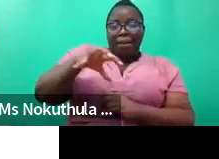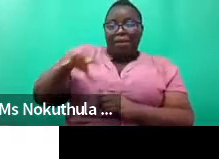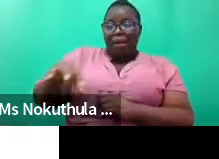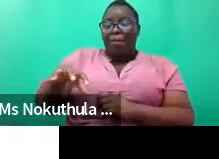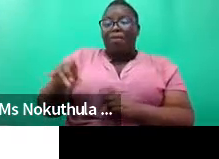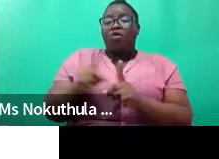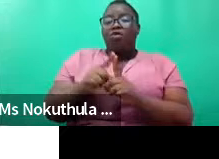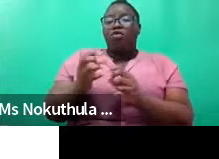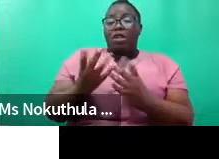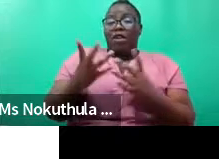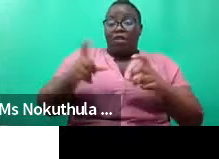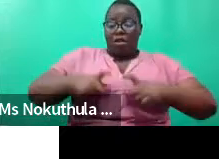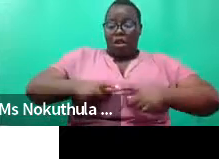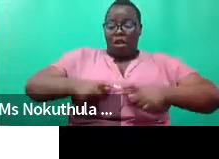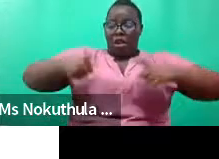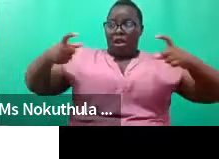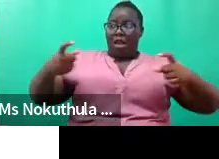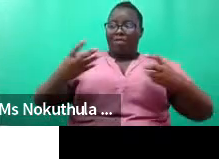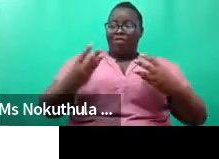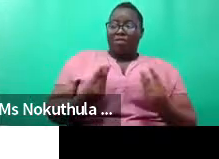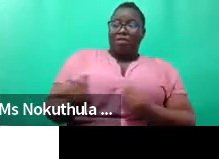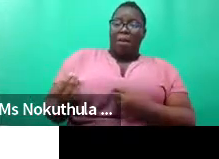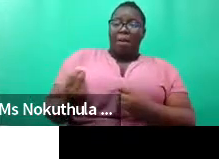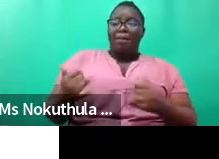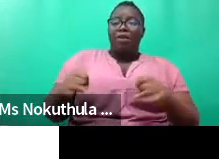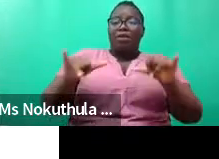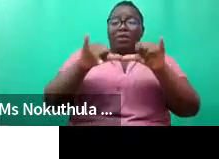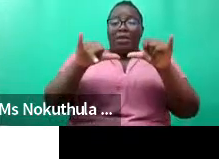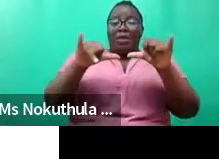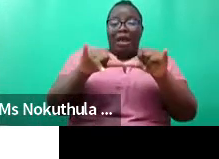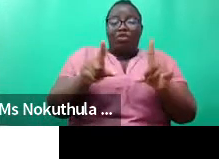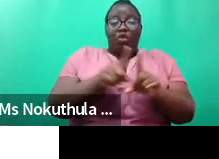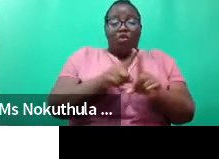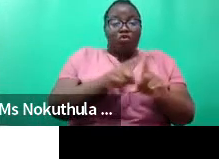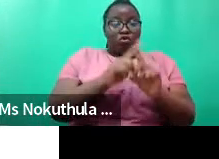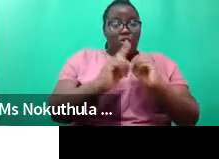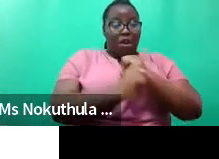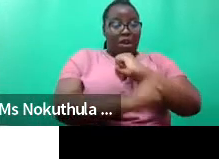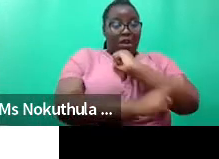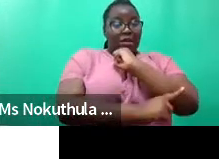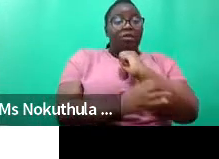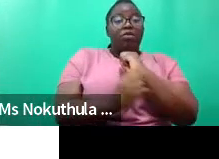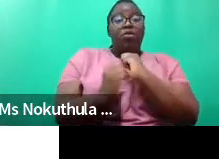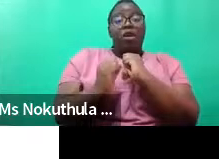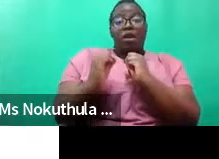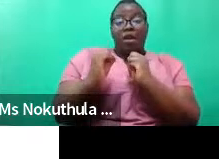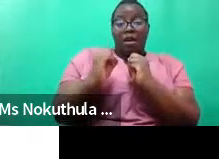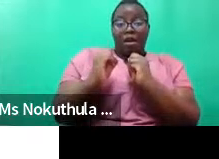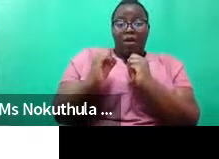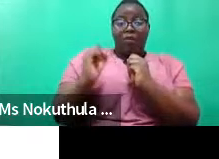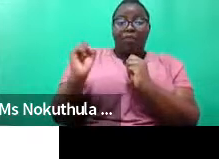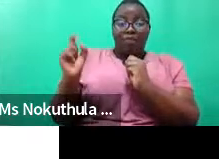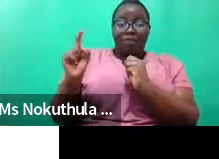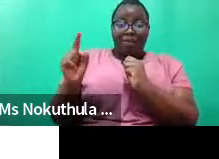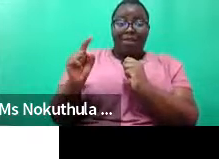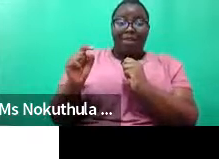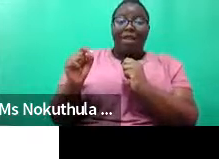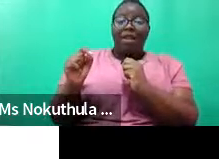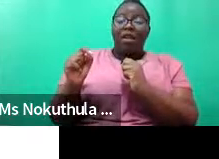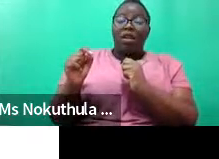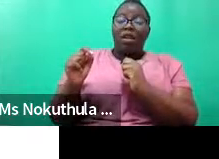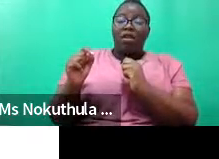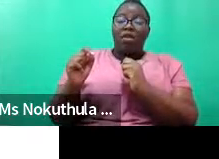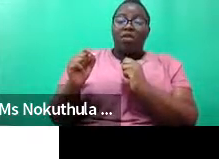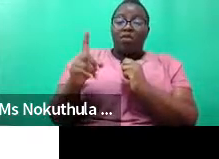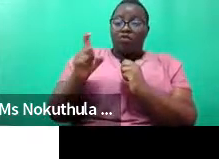size. And lastly, I would recommend that the last sample would be conducted for this research, as it would be able to